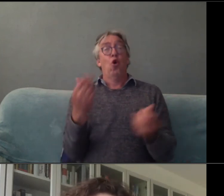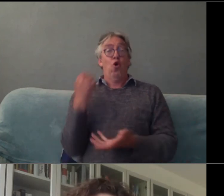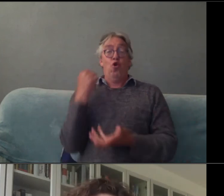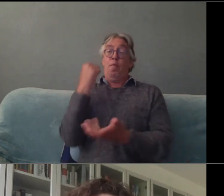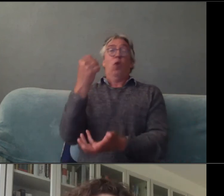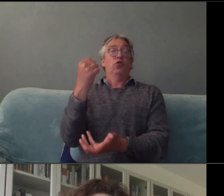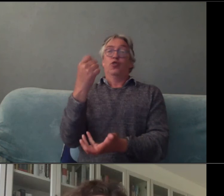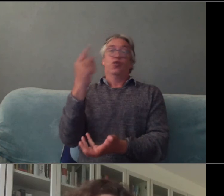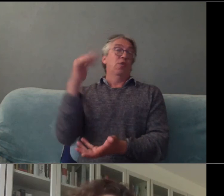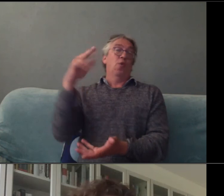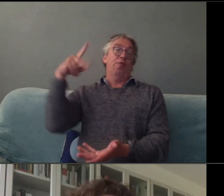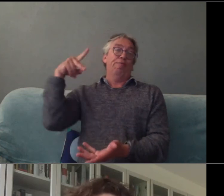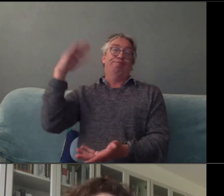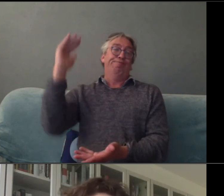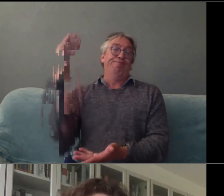be